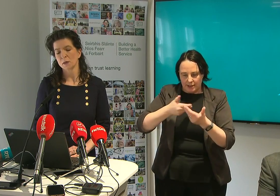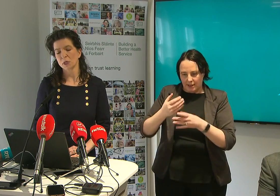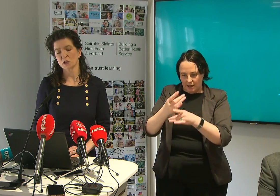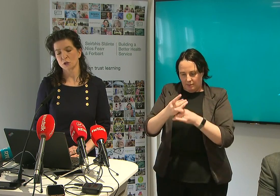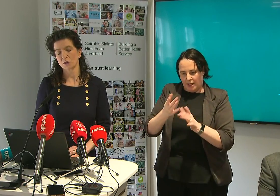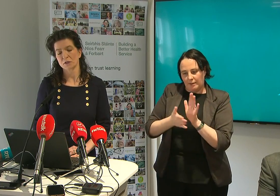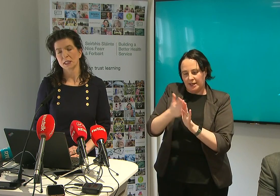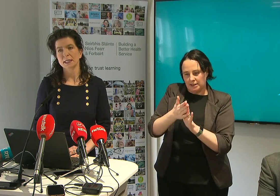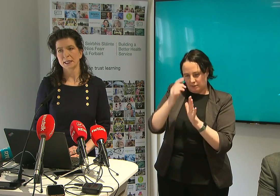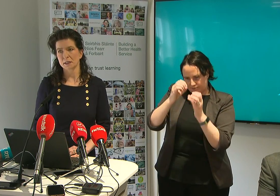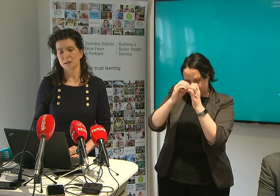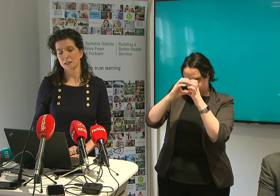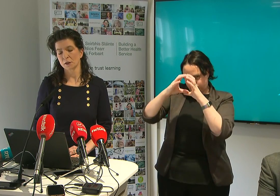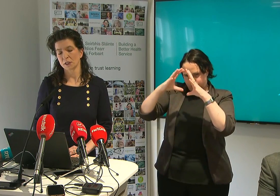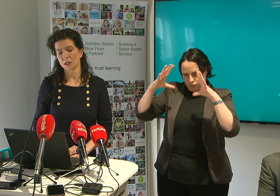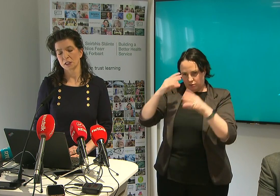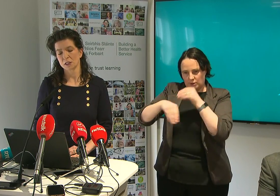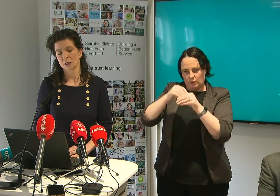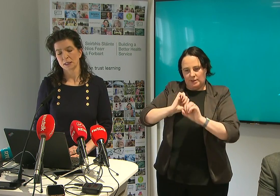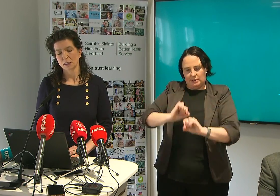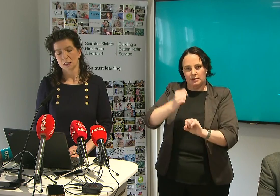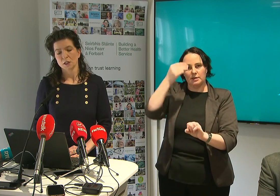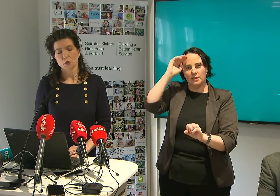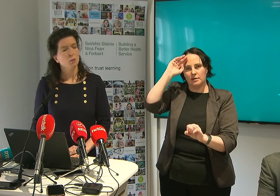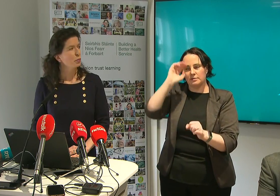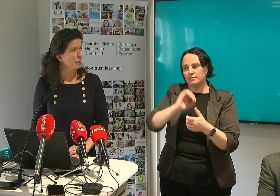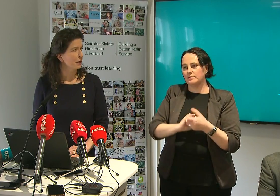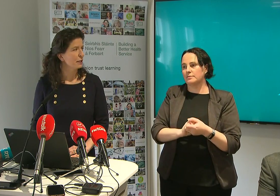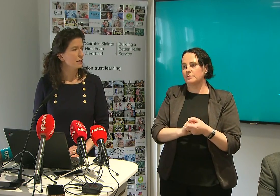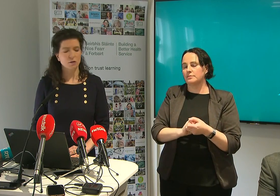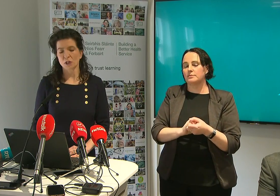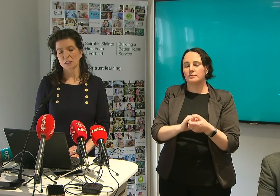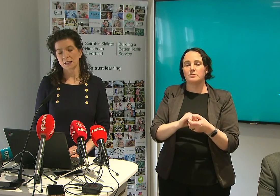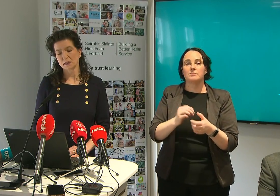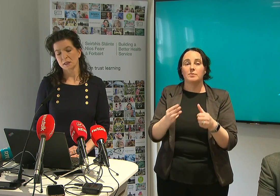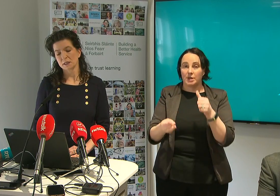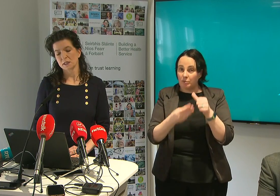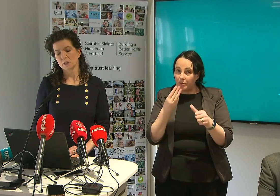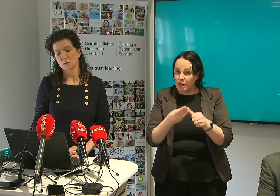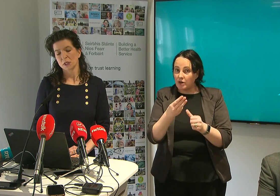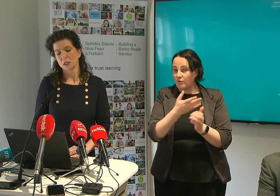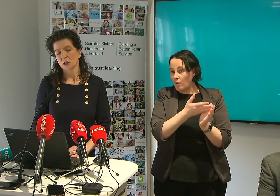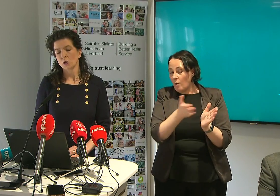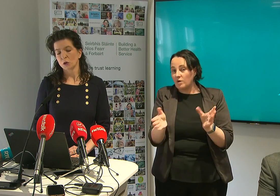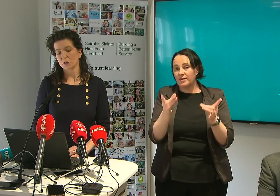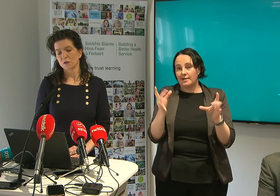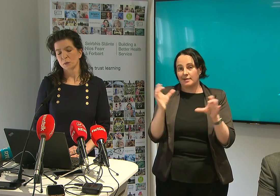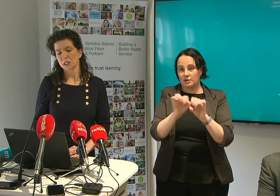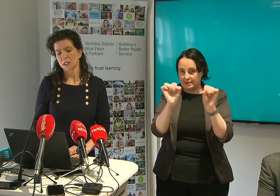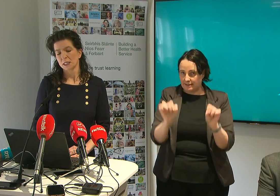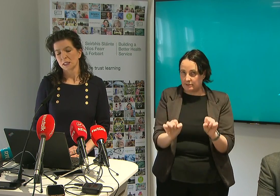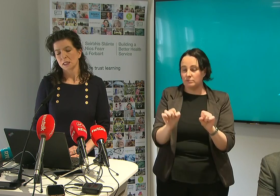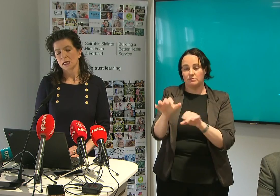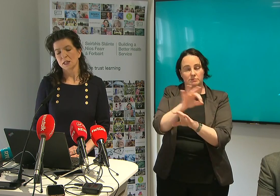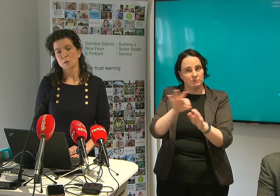own picture of cases here in Ireland. Preparedness across the healthcare system, whole of